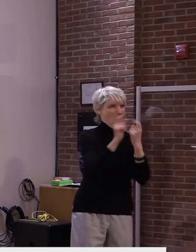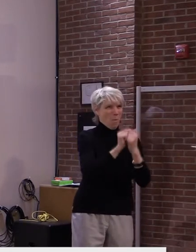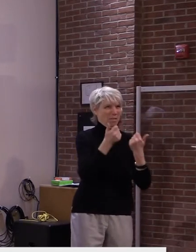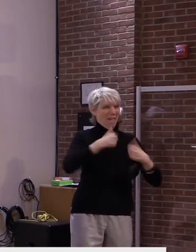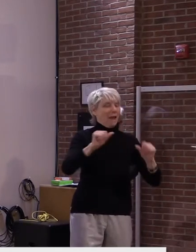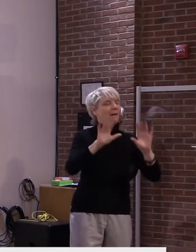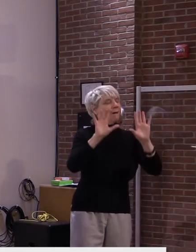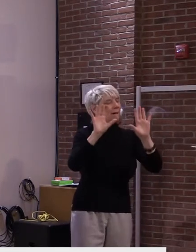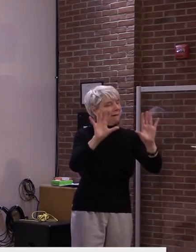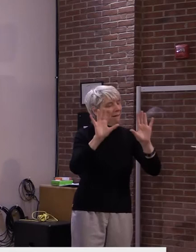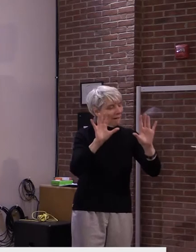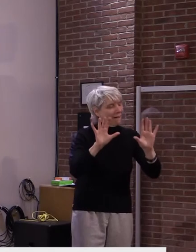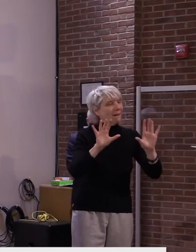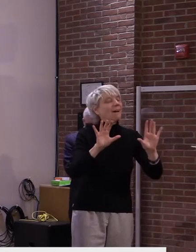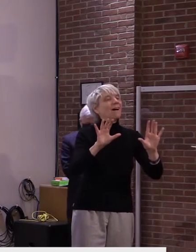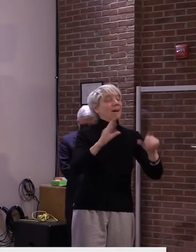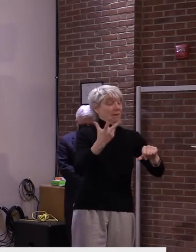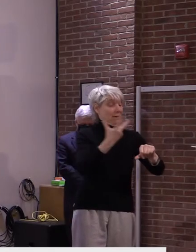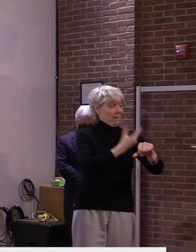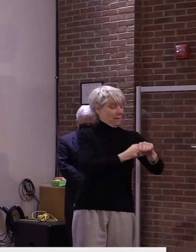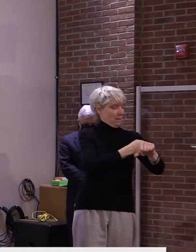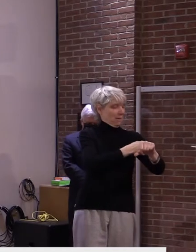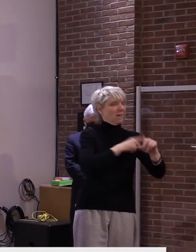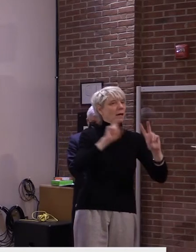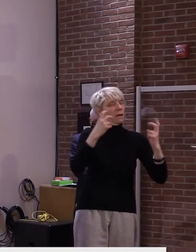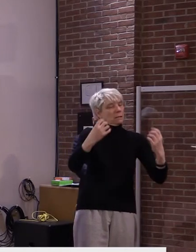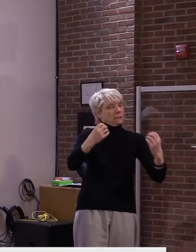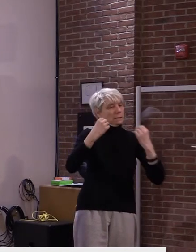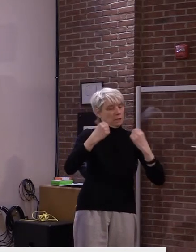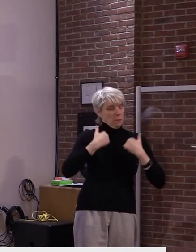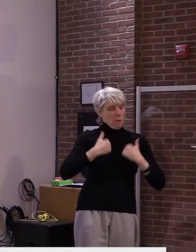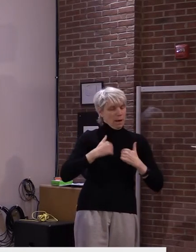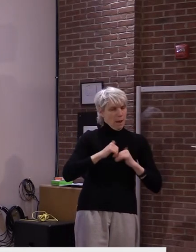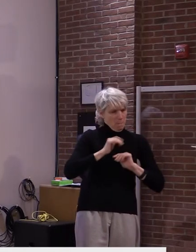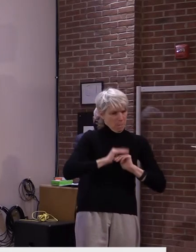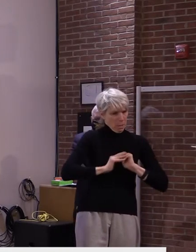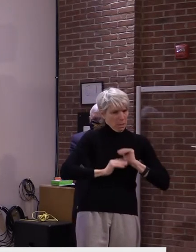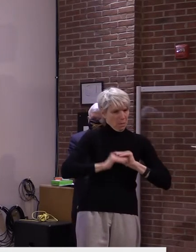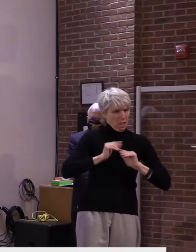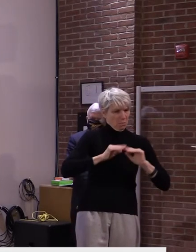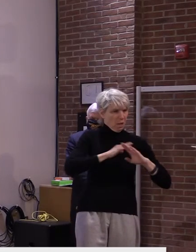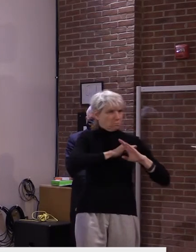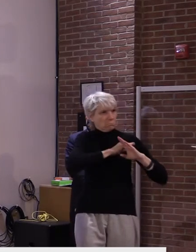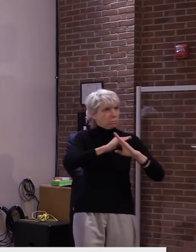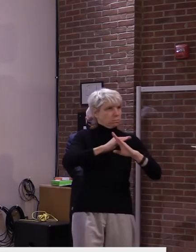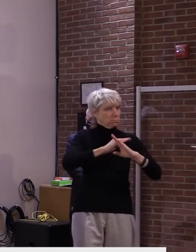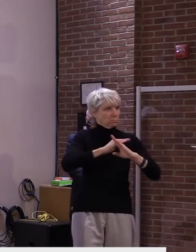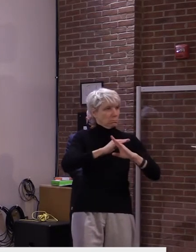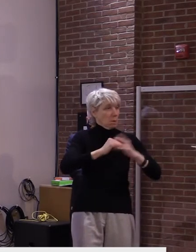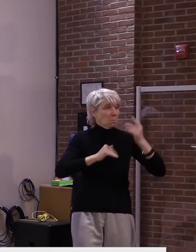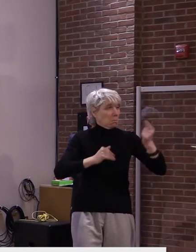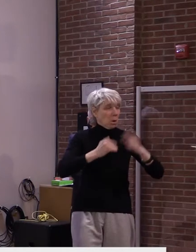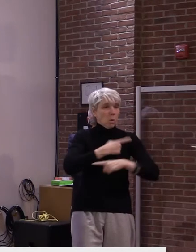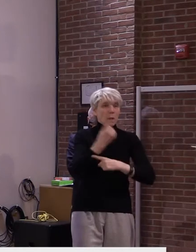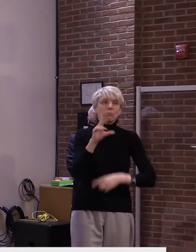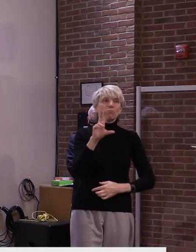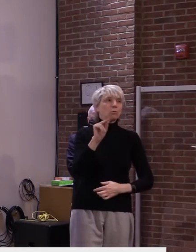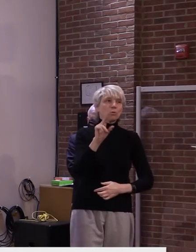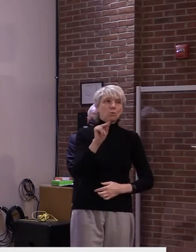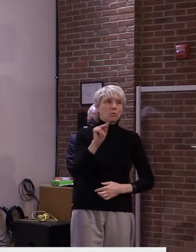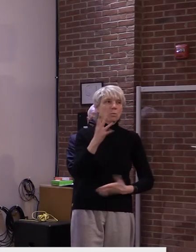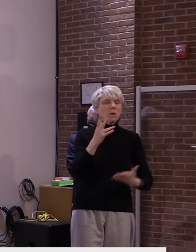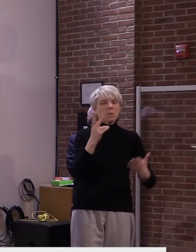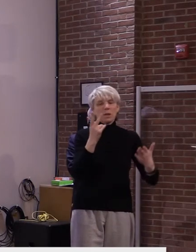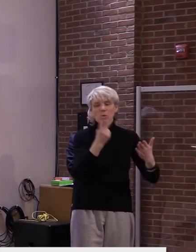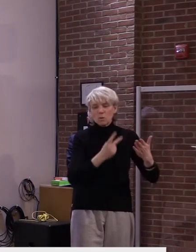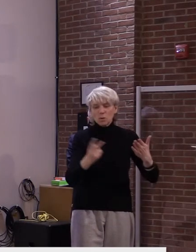body to fight COVID-19, so you might not be protected by the vaccine until a few weeks after your second